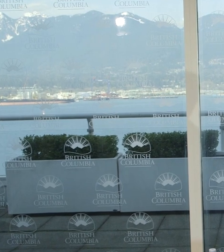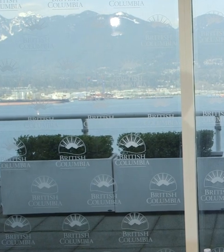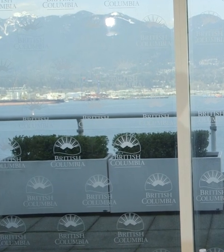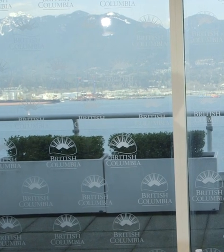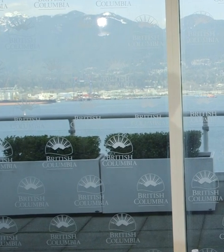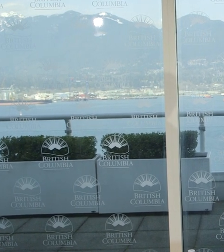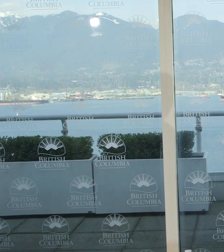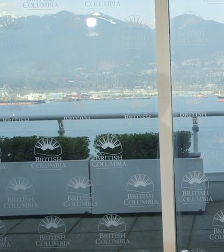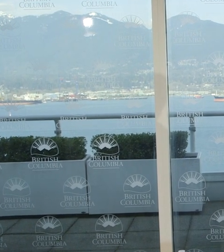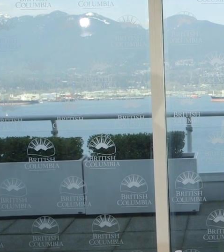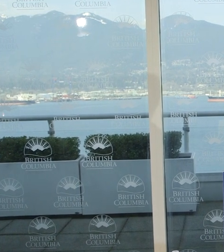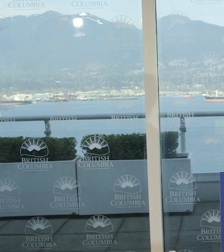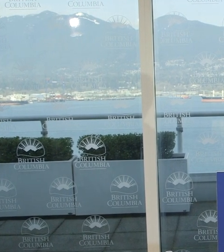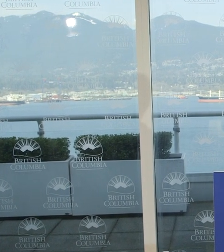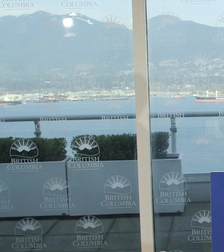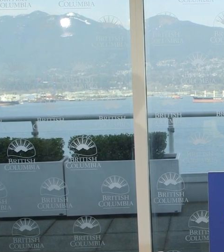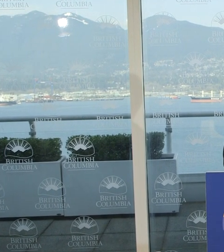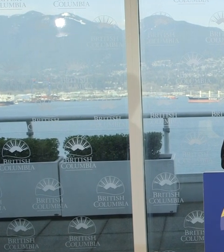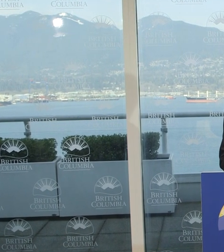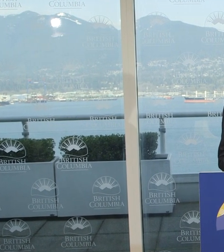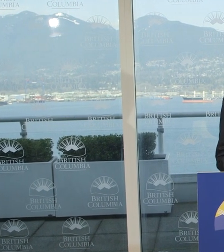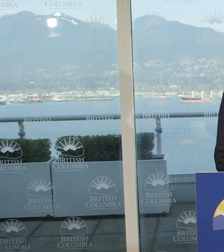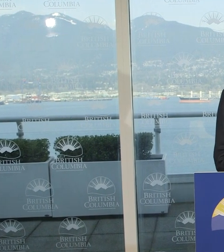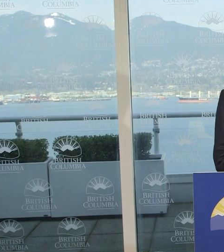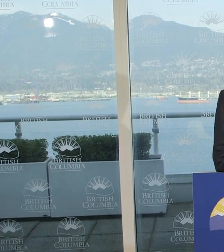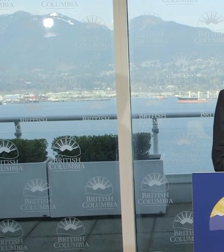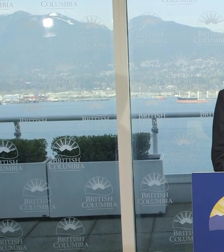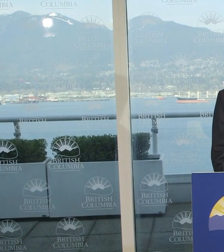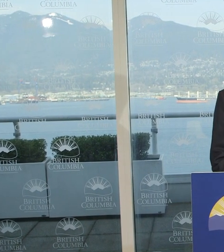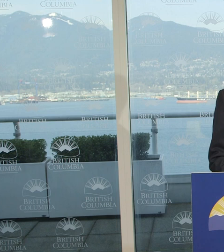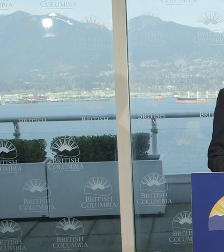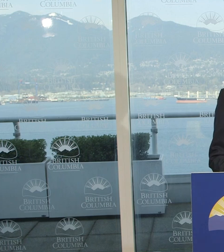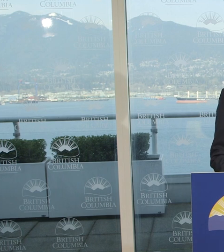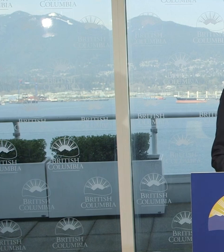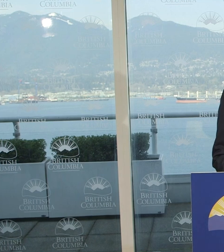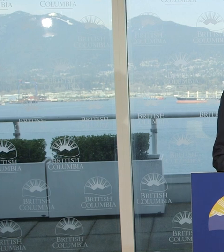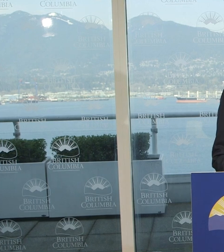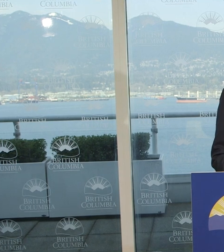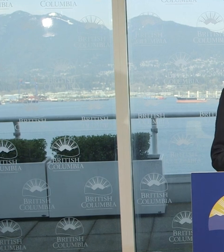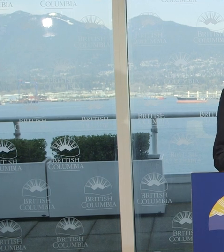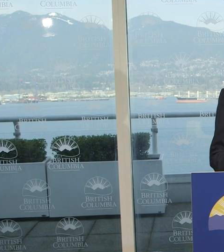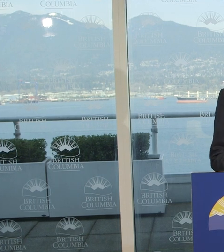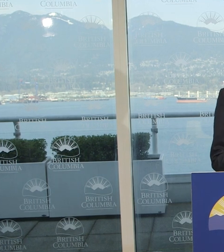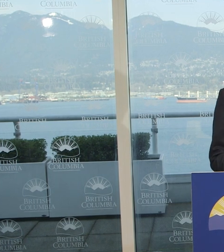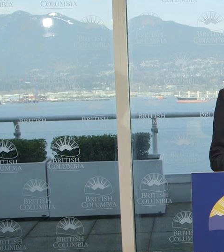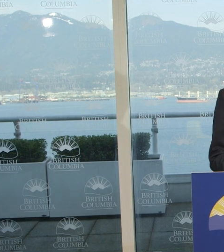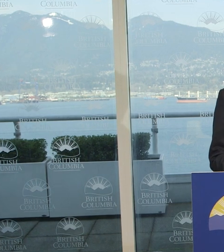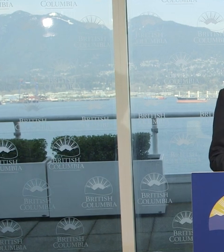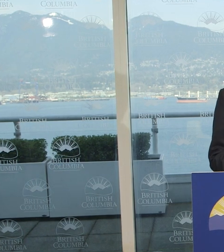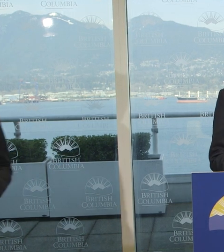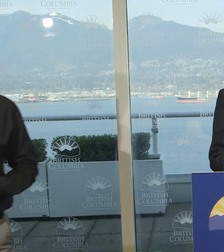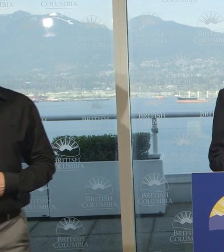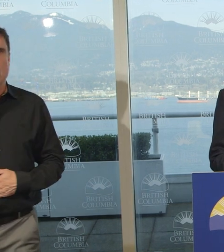Good afternoon. I'm Adrian Dix, BC Minister of Health. Beside me, to my left, is Dr. Bonnie Henry, our Provincial Health Officer. We're honored to be here